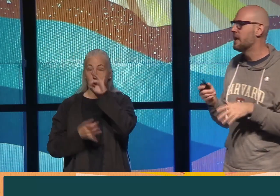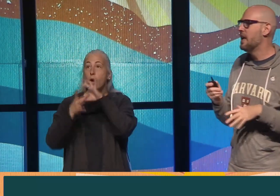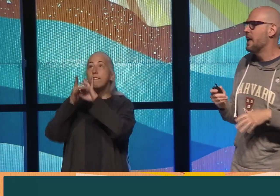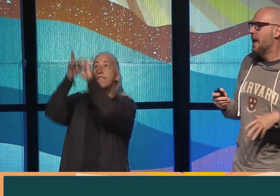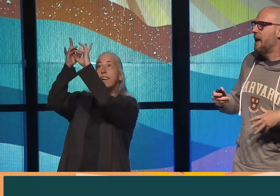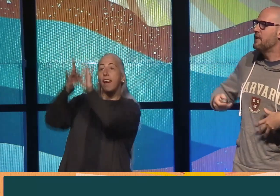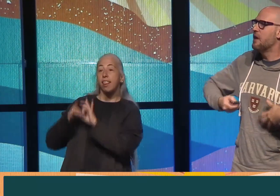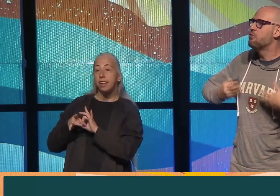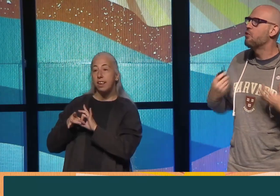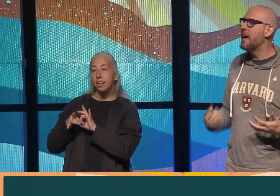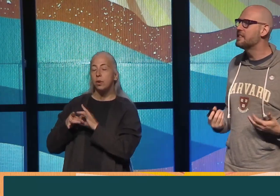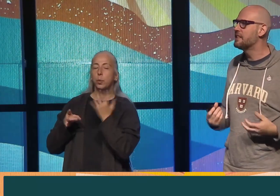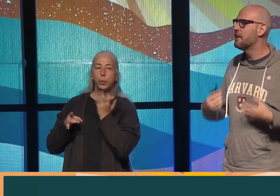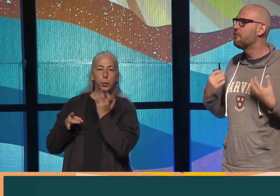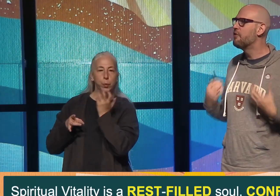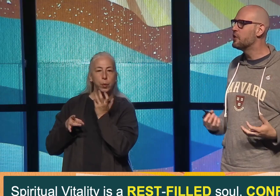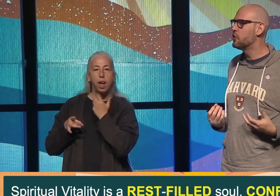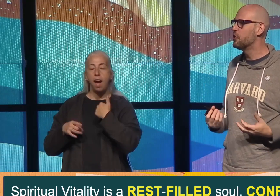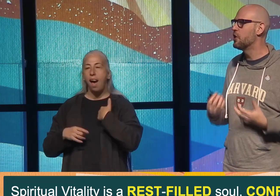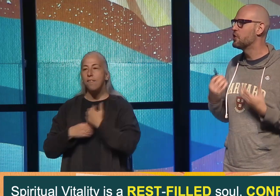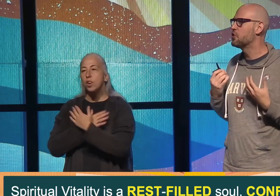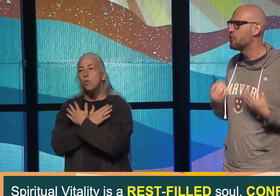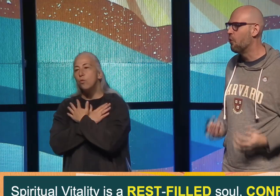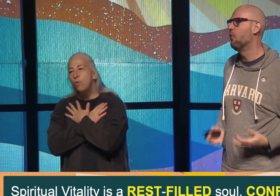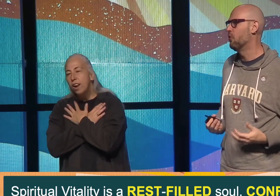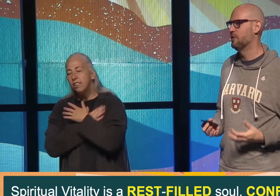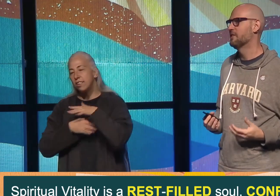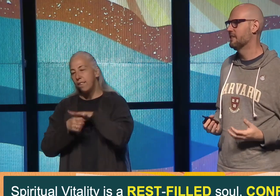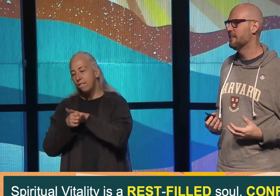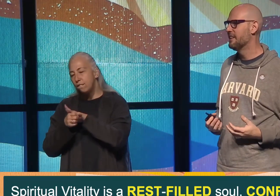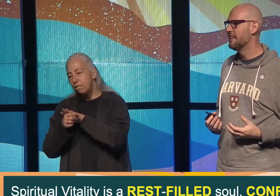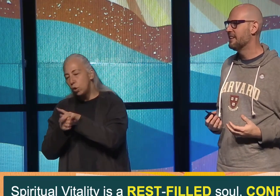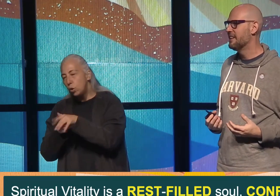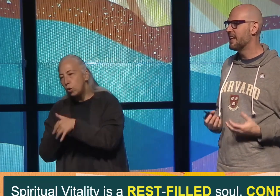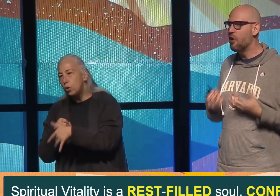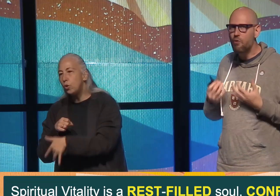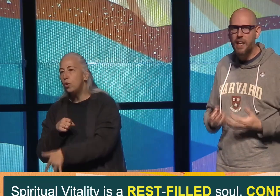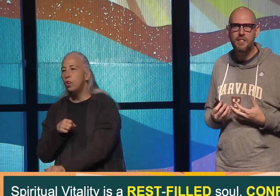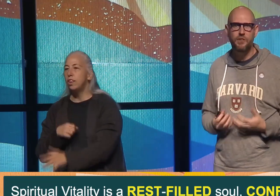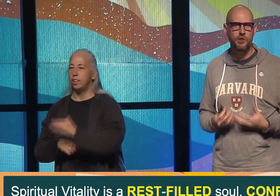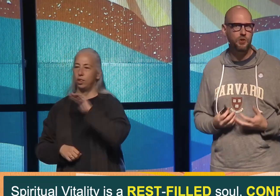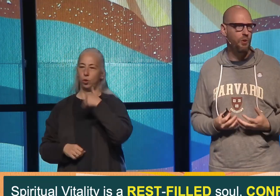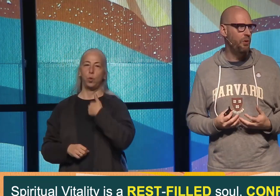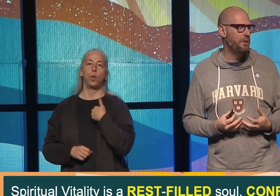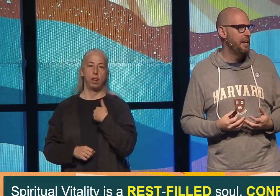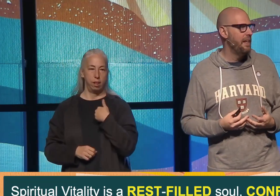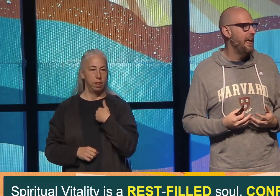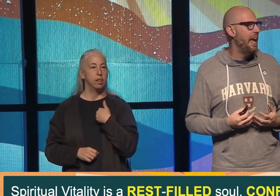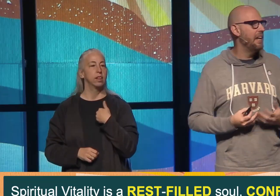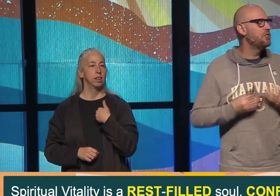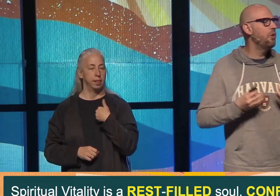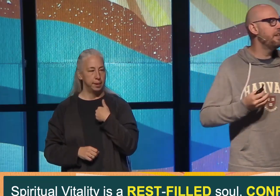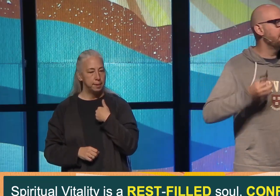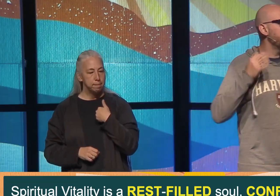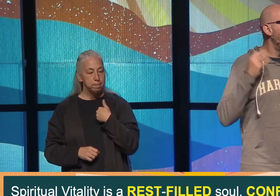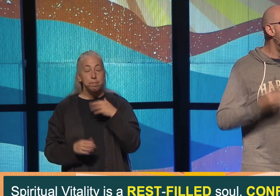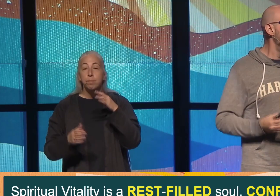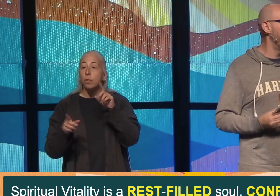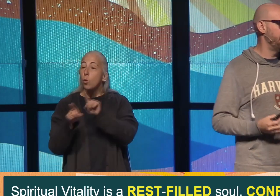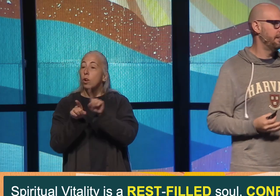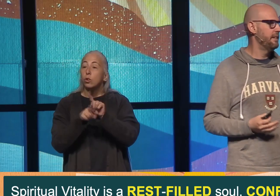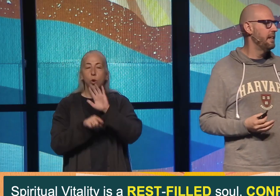of it as having a rest-filled soul. Like a rest-filled soul. And a soul